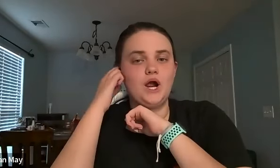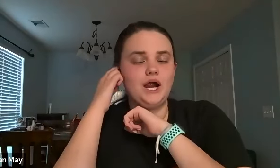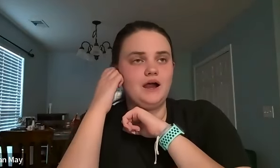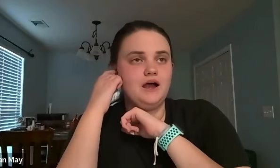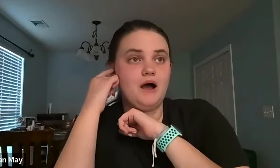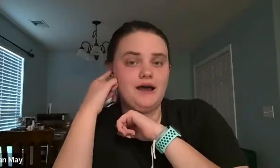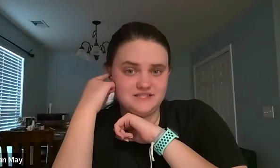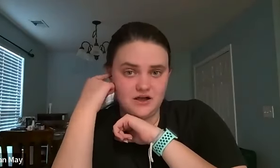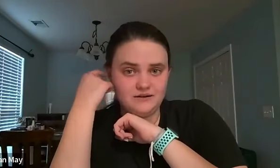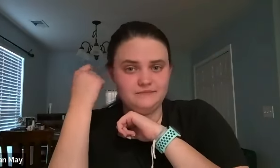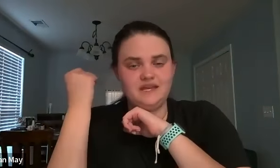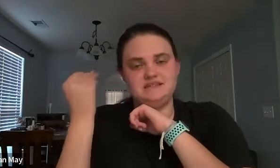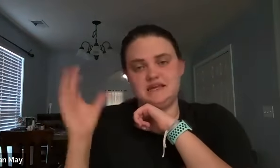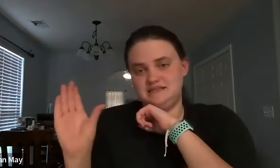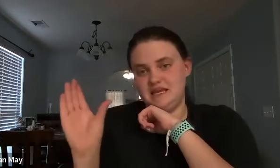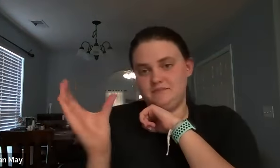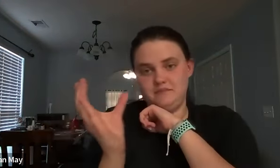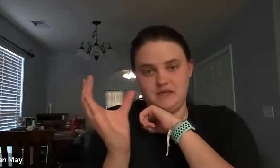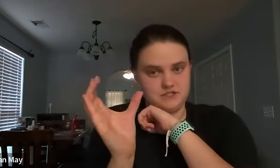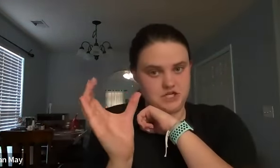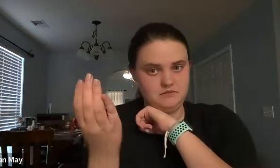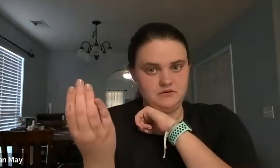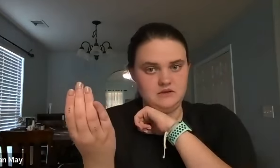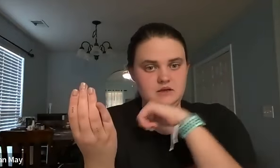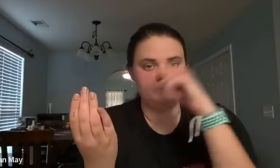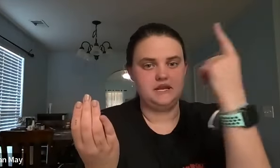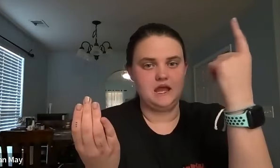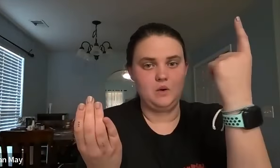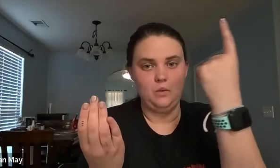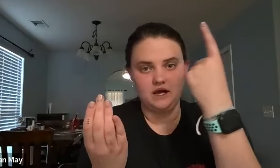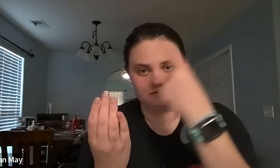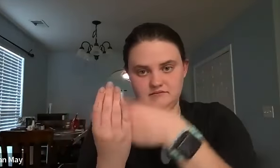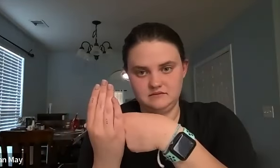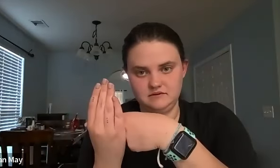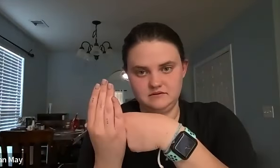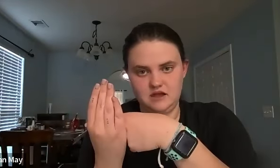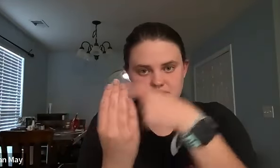For hot dog, it's that same hand shape, but now one. Hot dog.